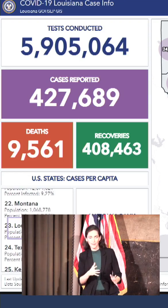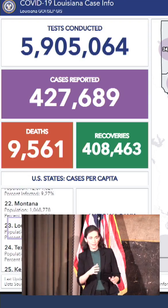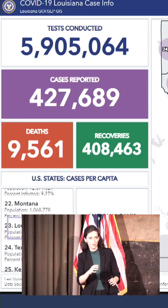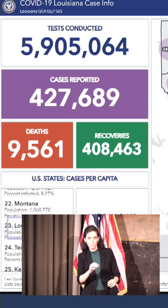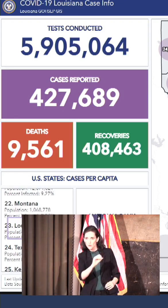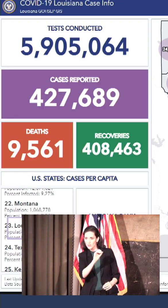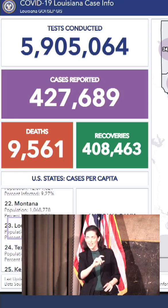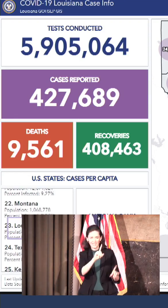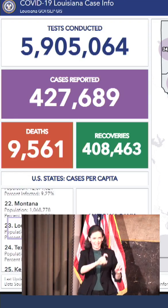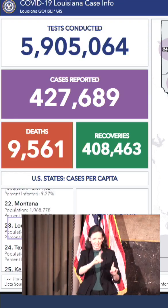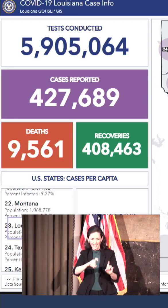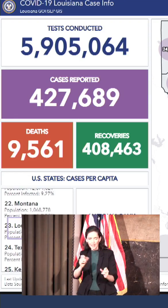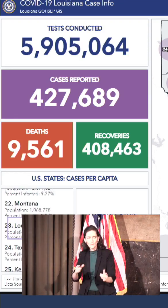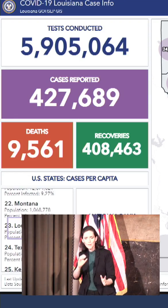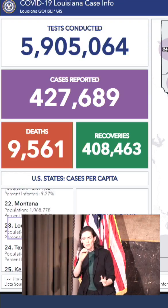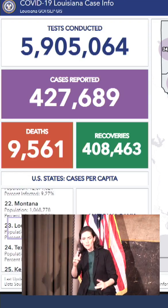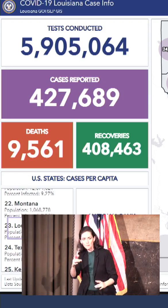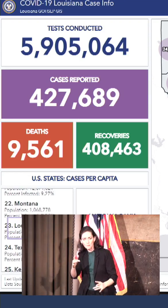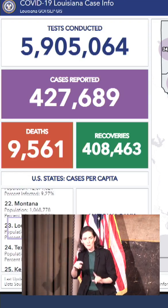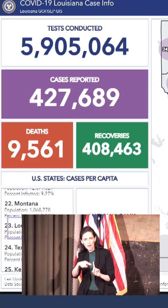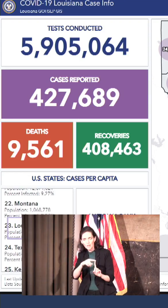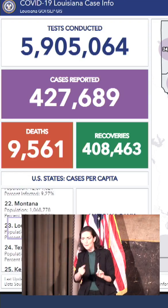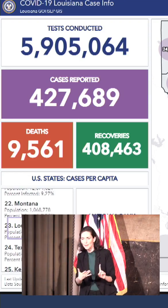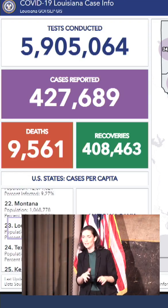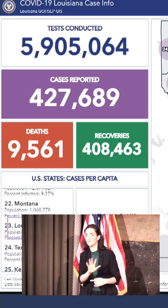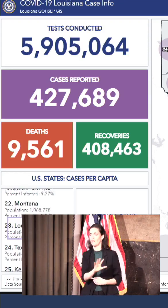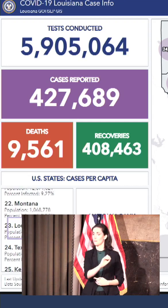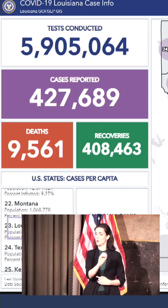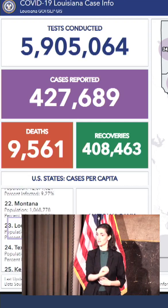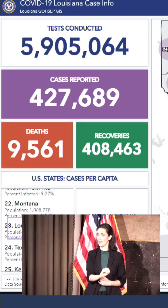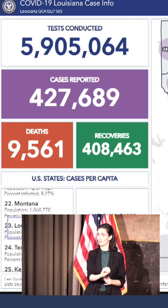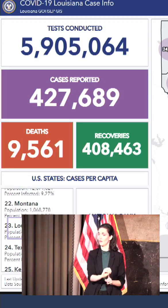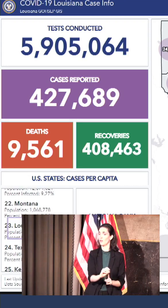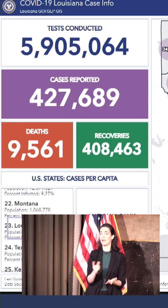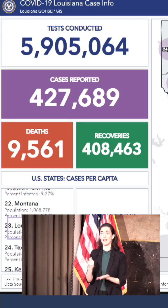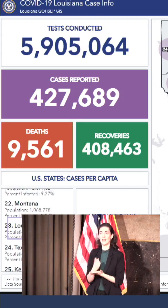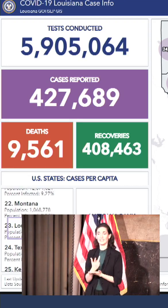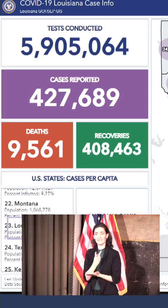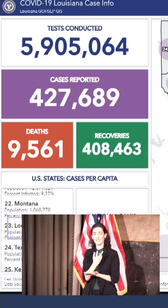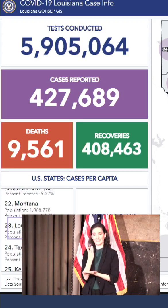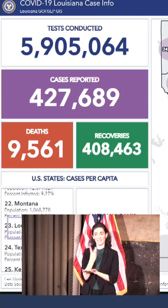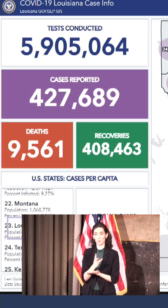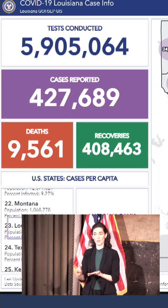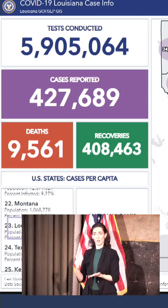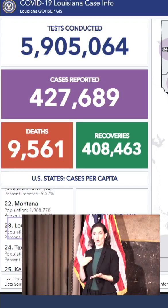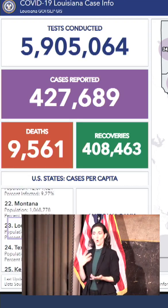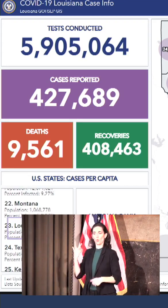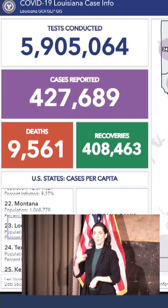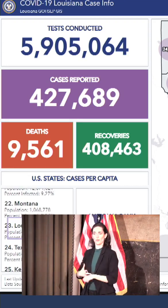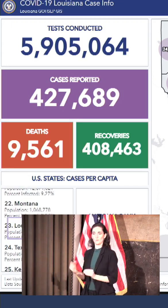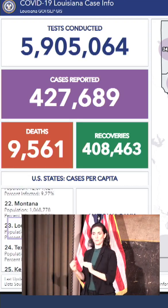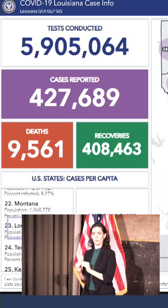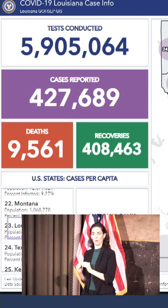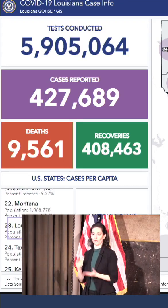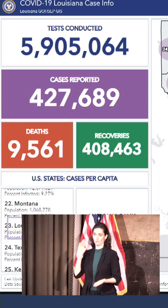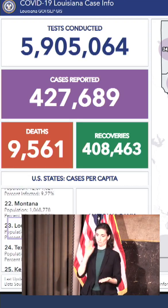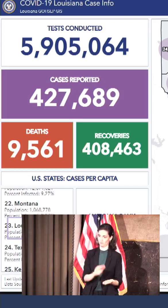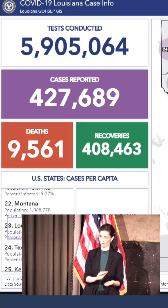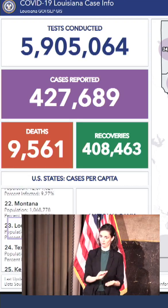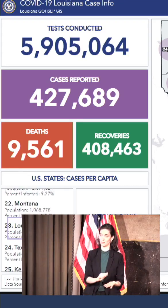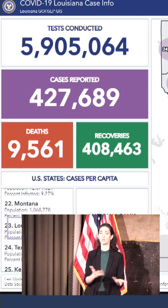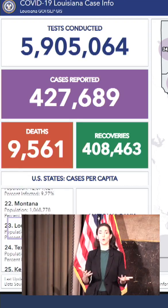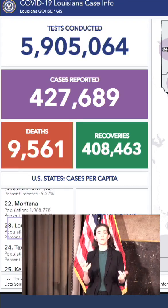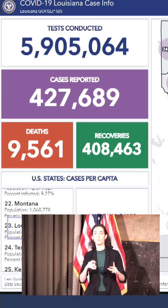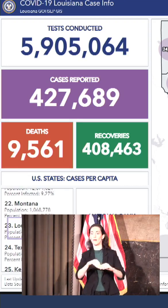5% for the week. That's about a third of what it was 6 weeks ago. Consequently, we have about a third of the number of people in